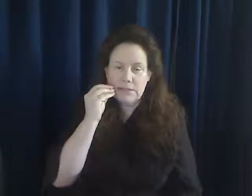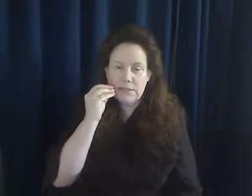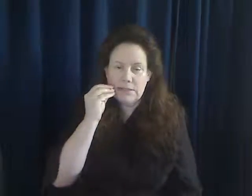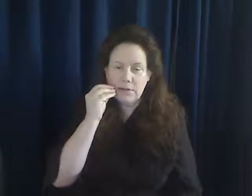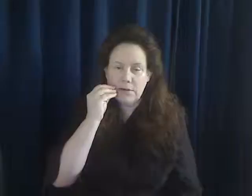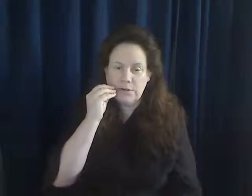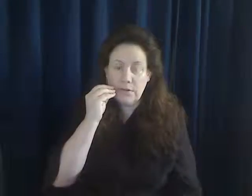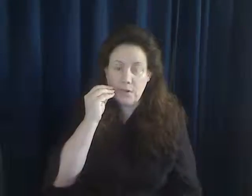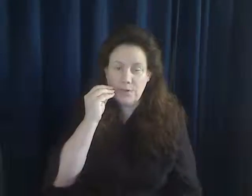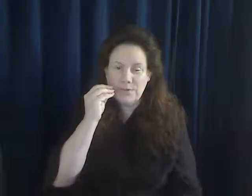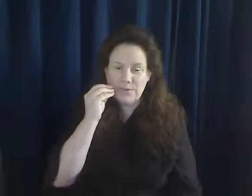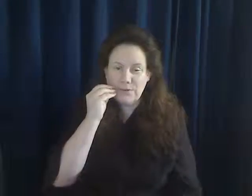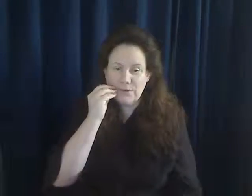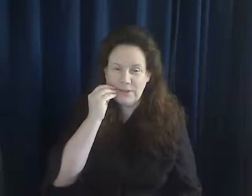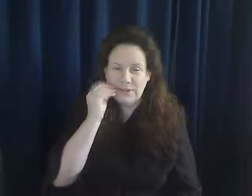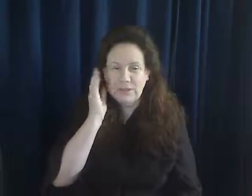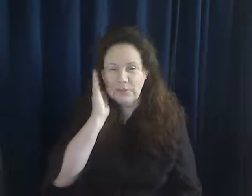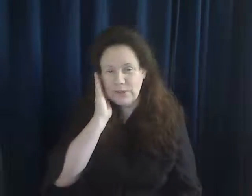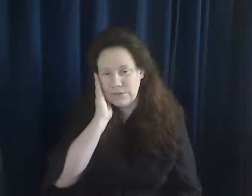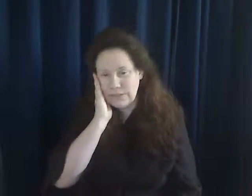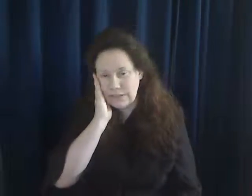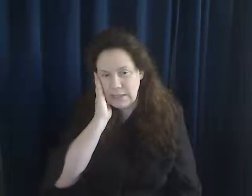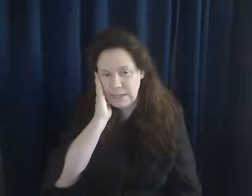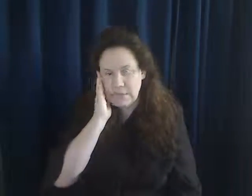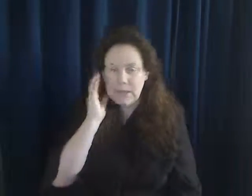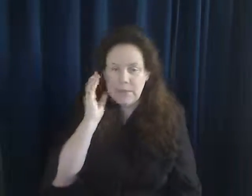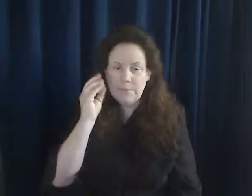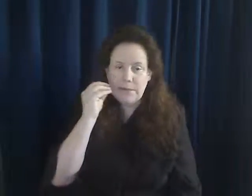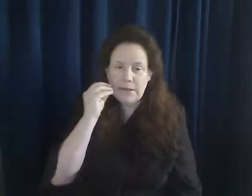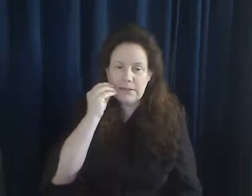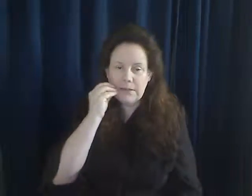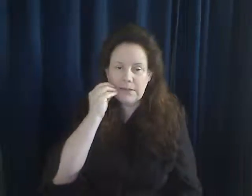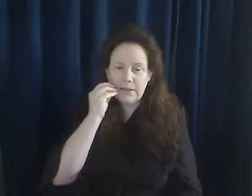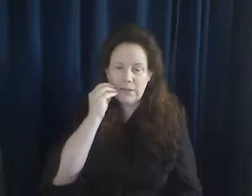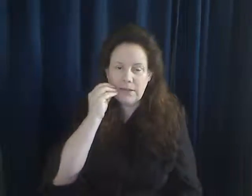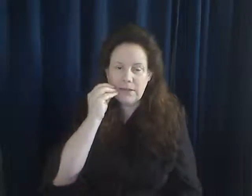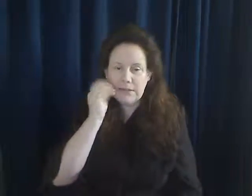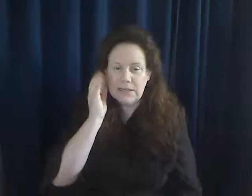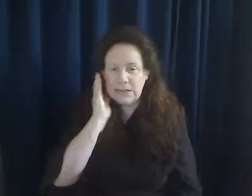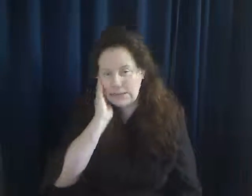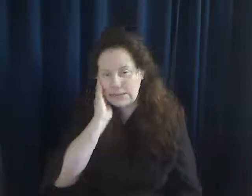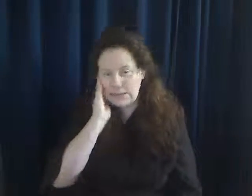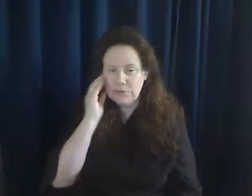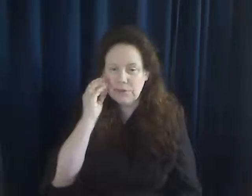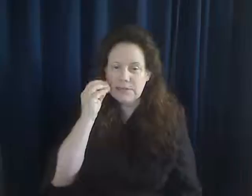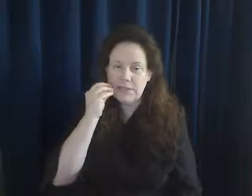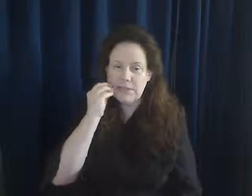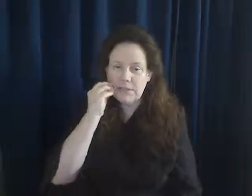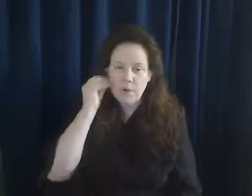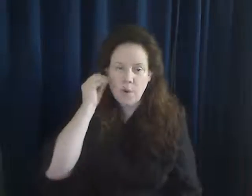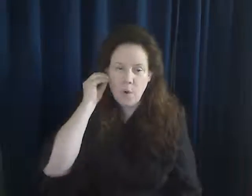with, it's where home is where you eat and where you sleep, but you don't have to sign eat, sleep, you just sign